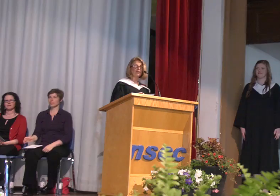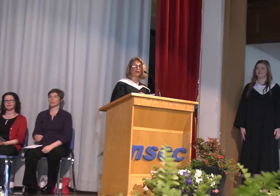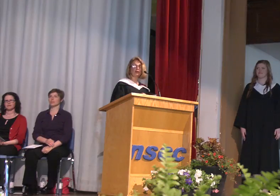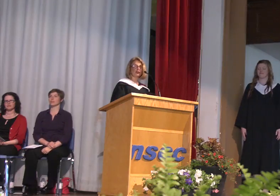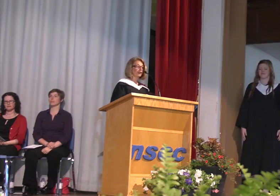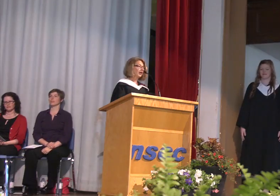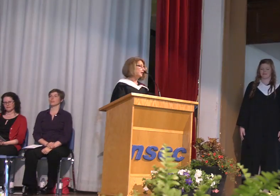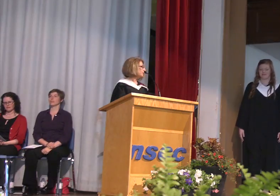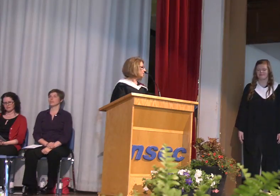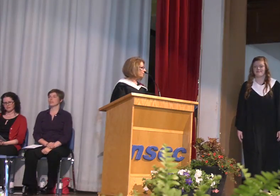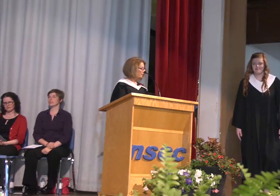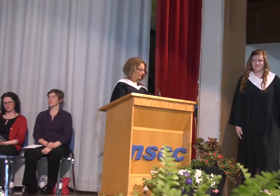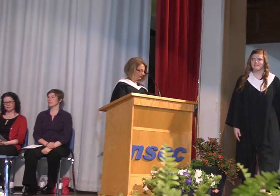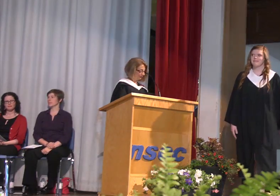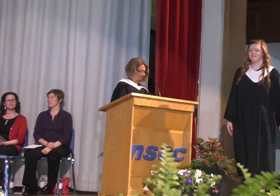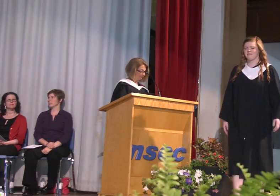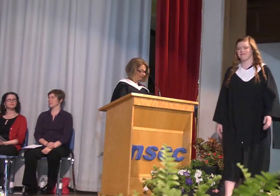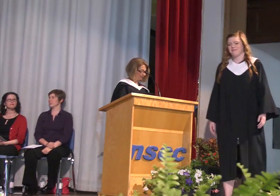Rachel Curry.